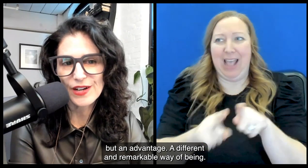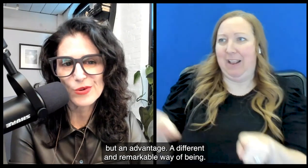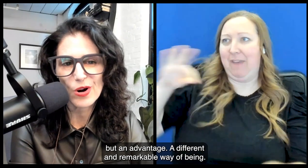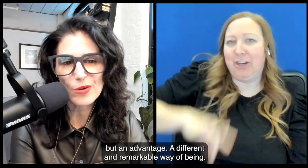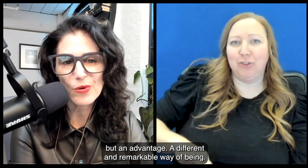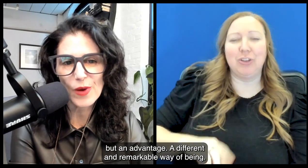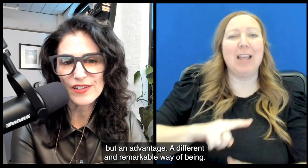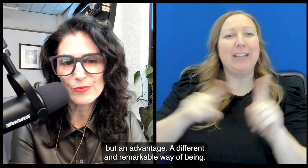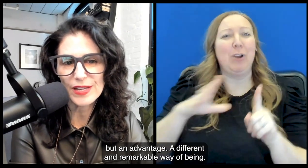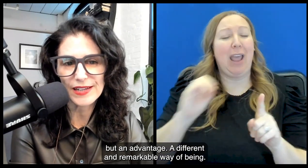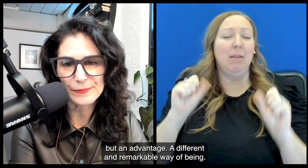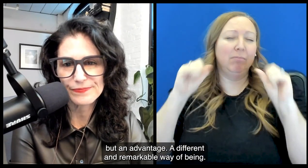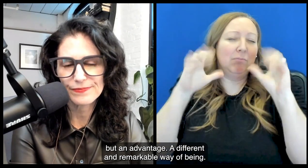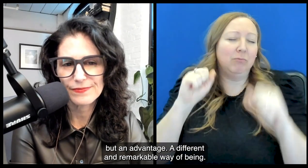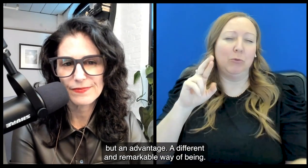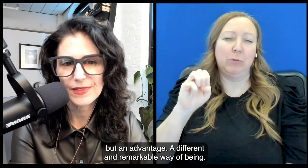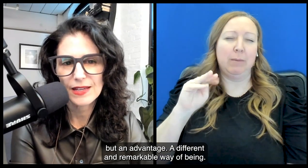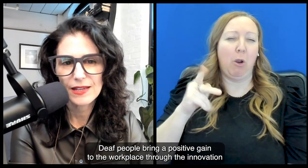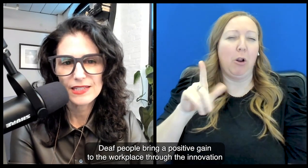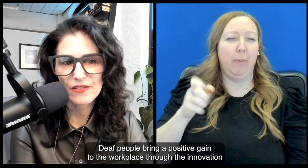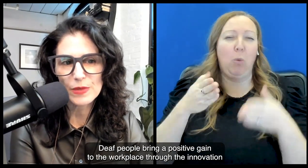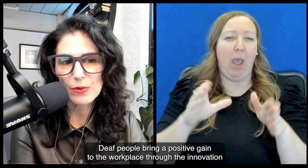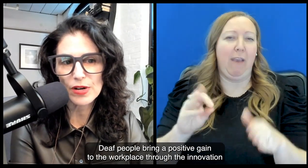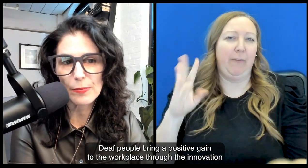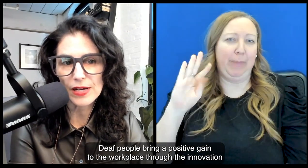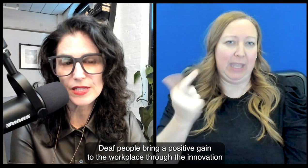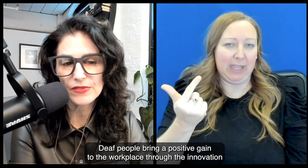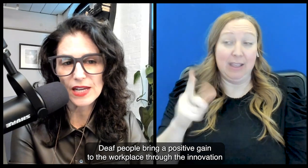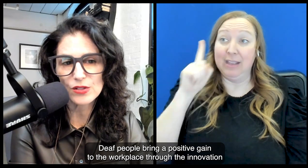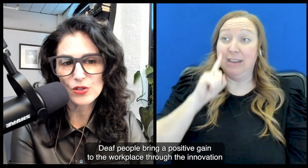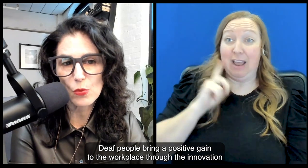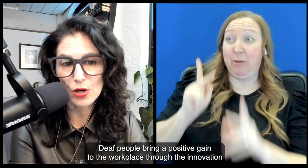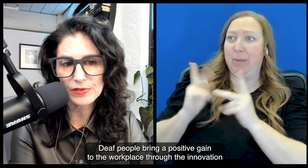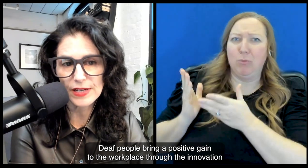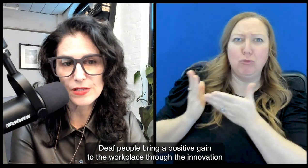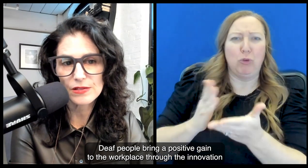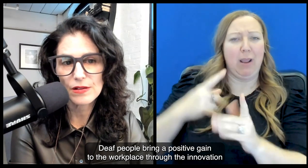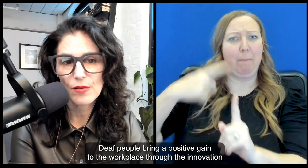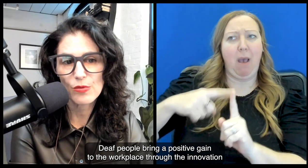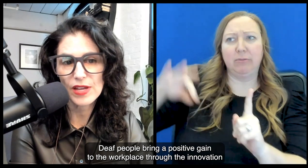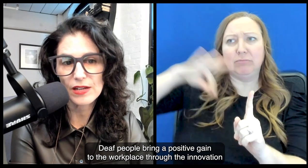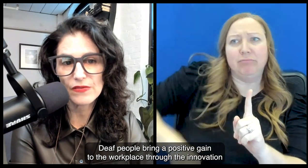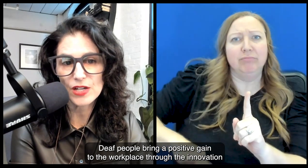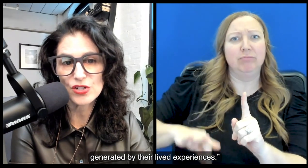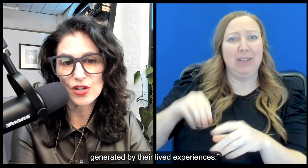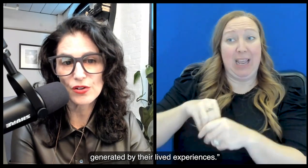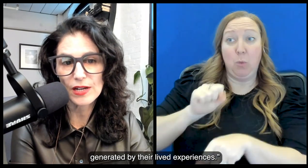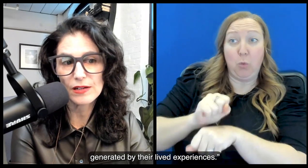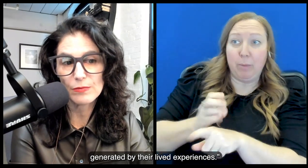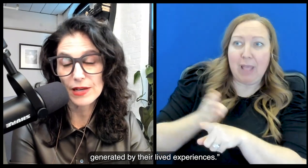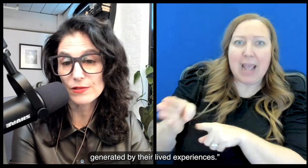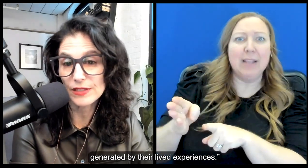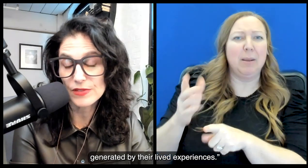different and remarkable way of being. Deaf people bring a positive gain to the workplace through the innovation